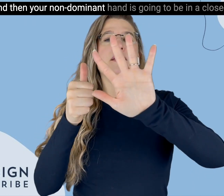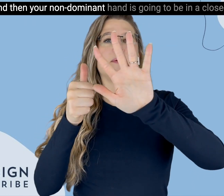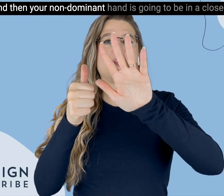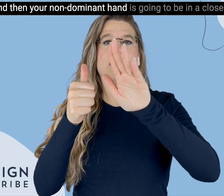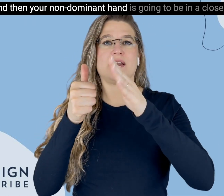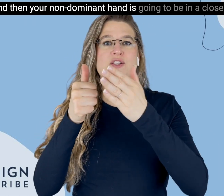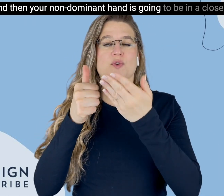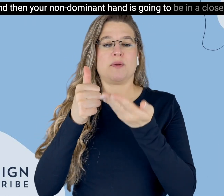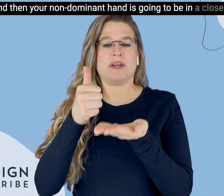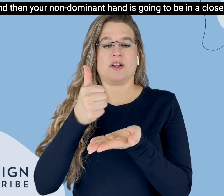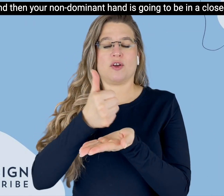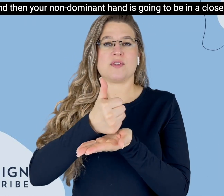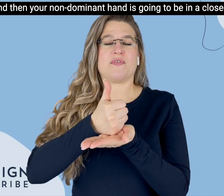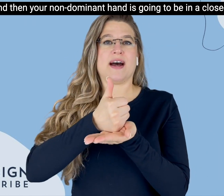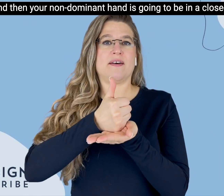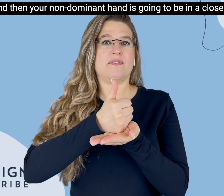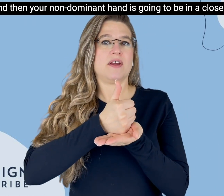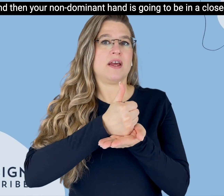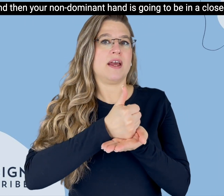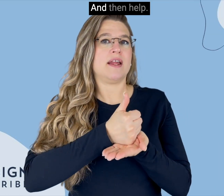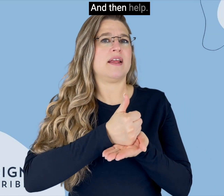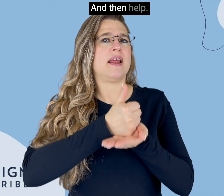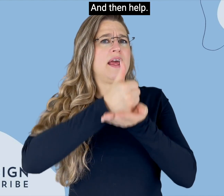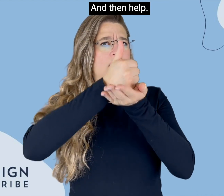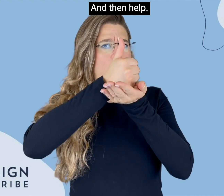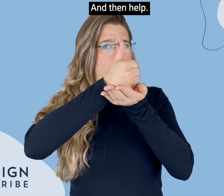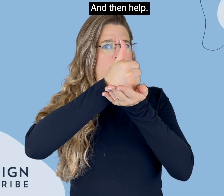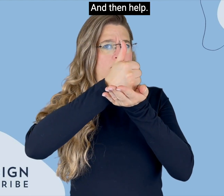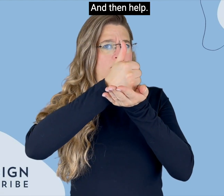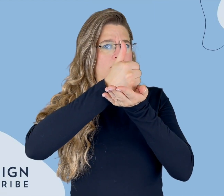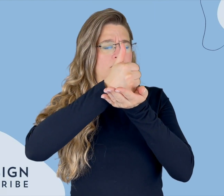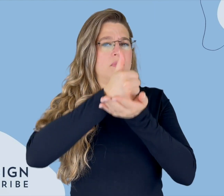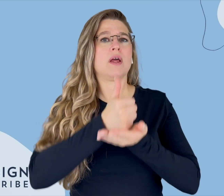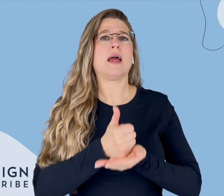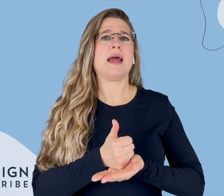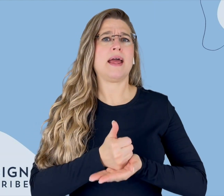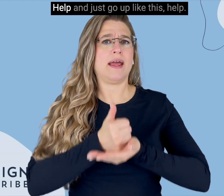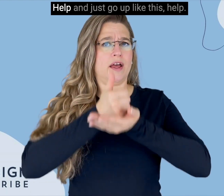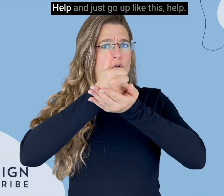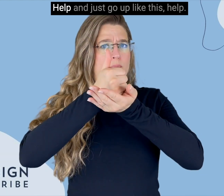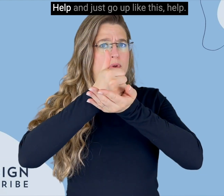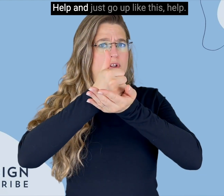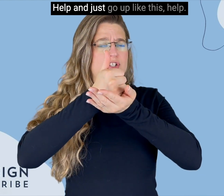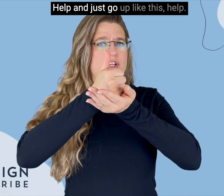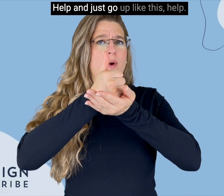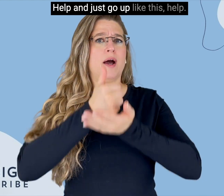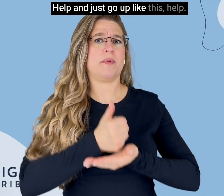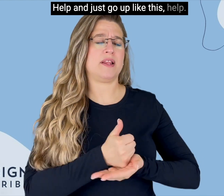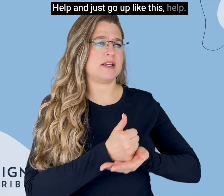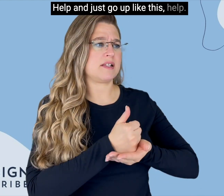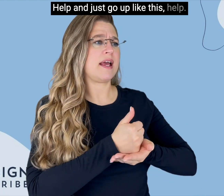non-dominant hand is going to be in a closed 5 and then help. Help. And just go up like this.